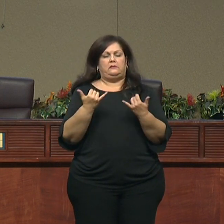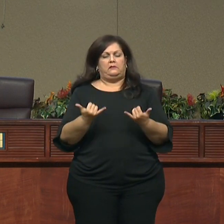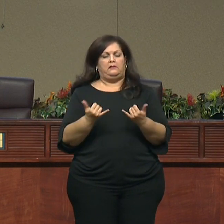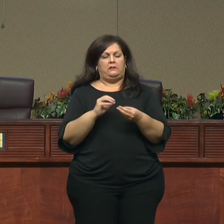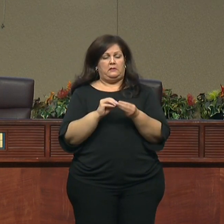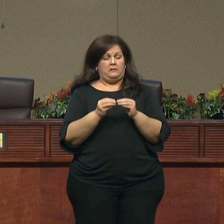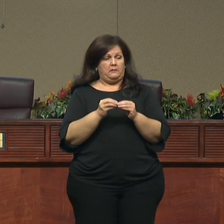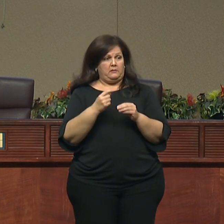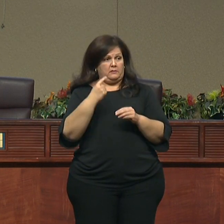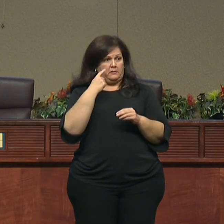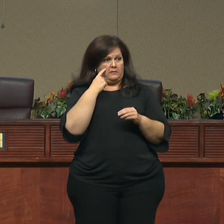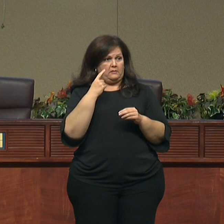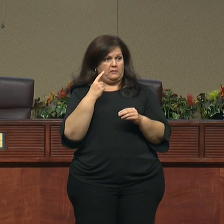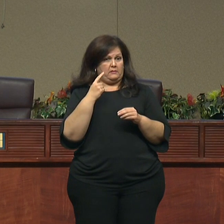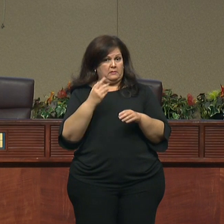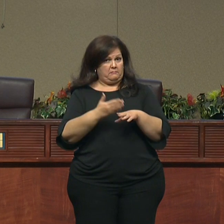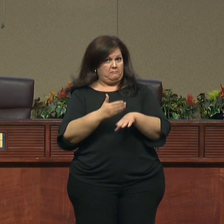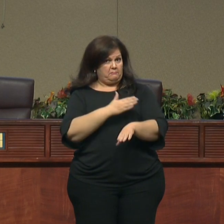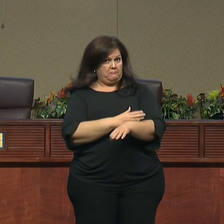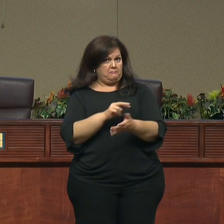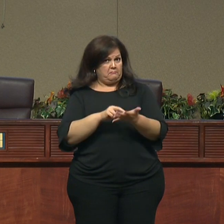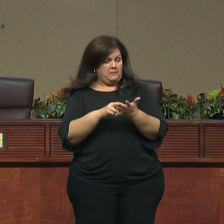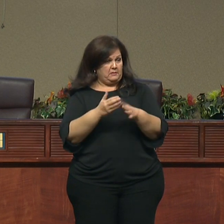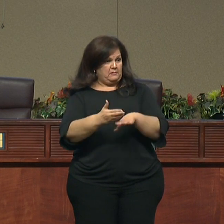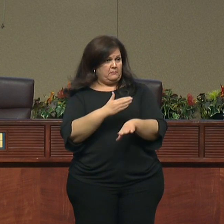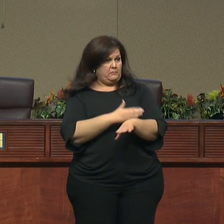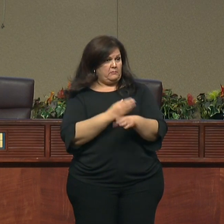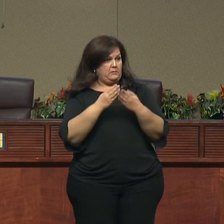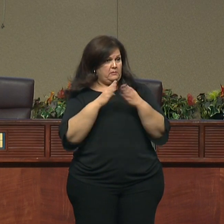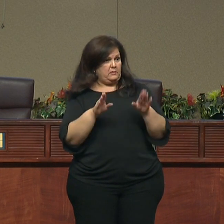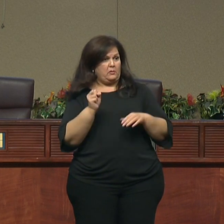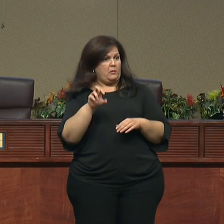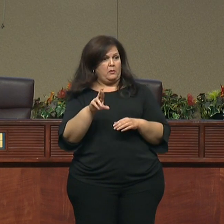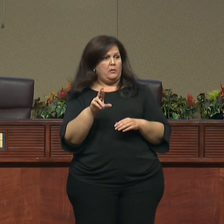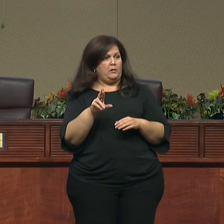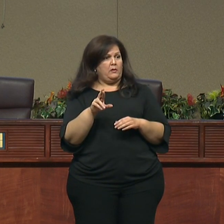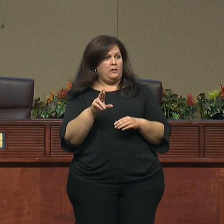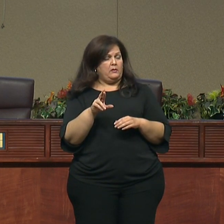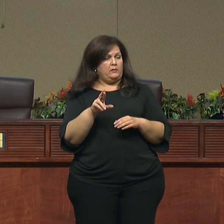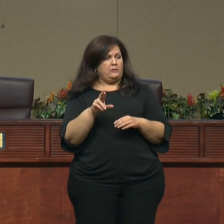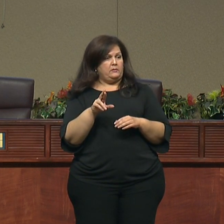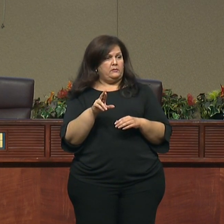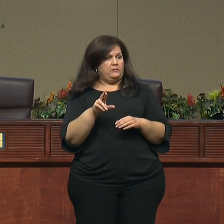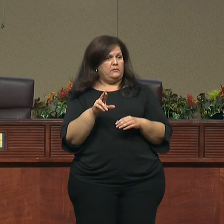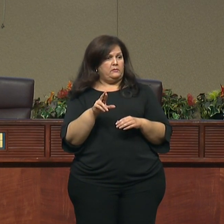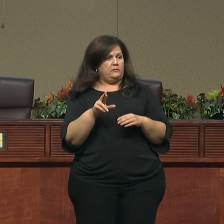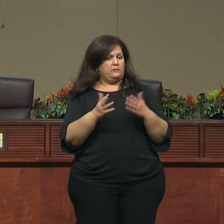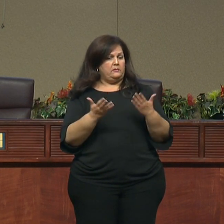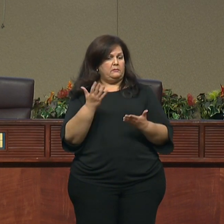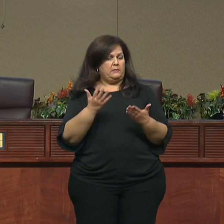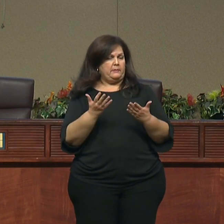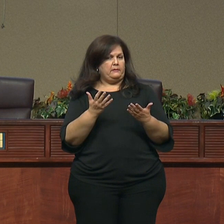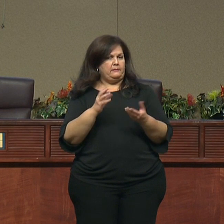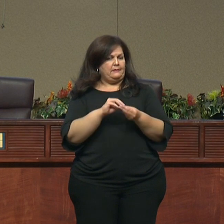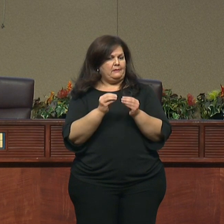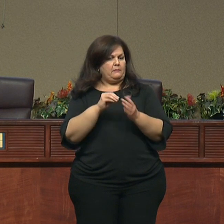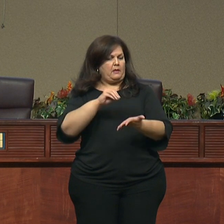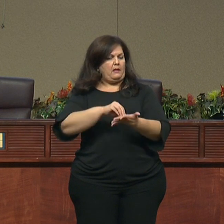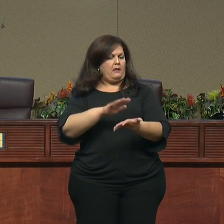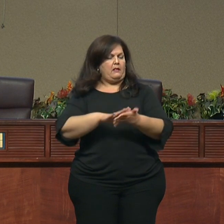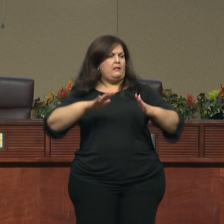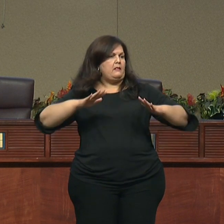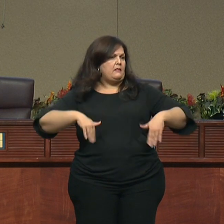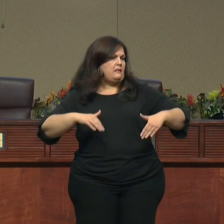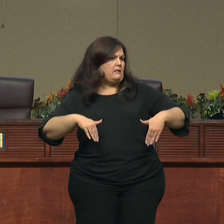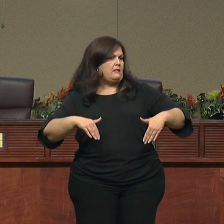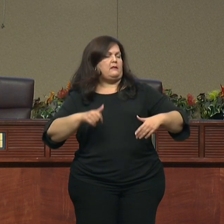an clear indication of an improvement overall, or do you think maybe the lack of reporting of the last few days, many of these agencies